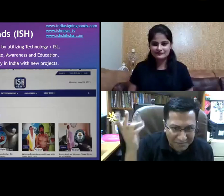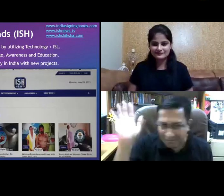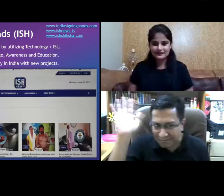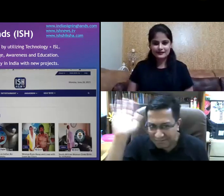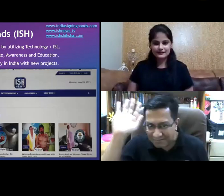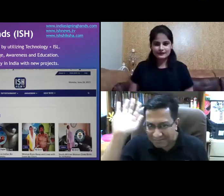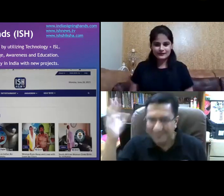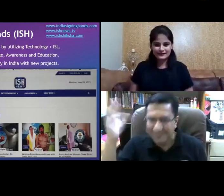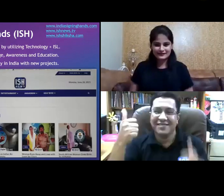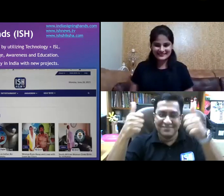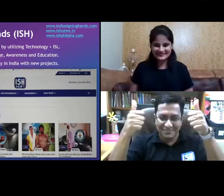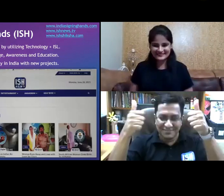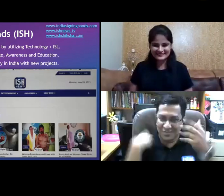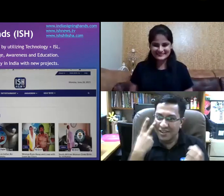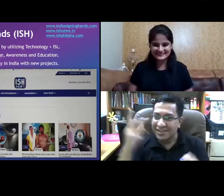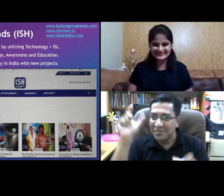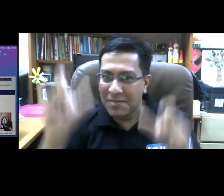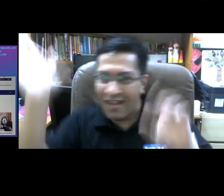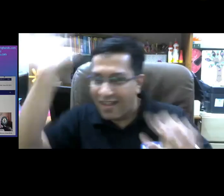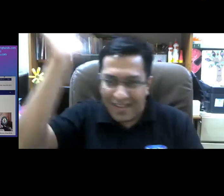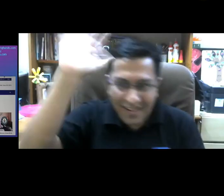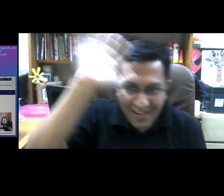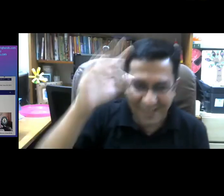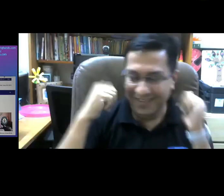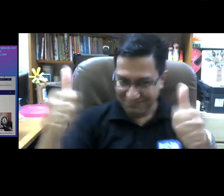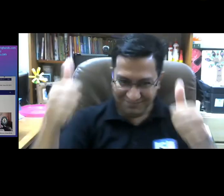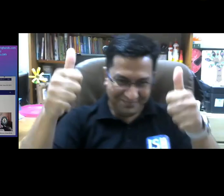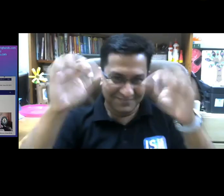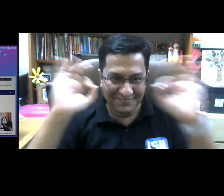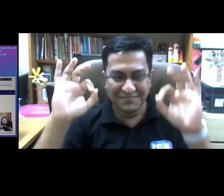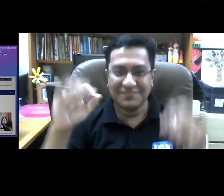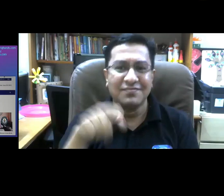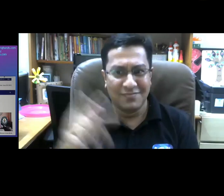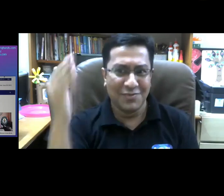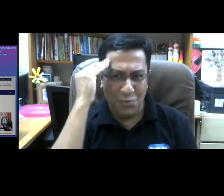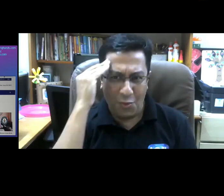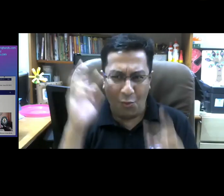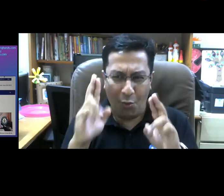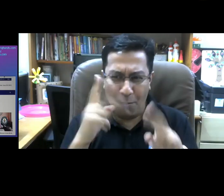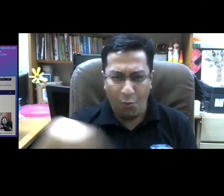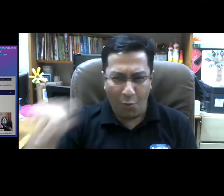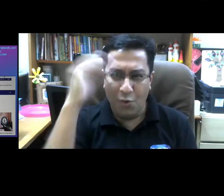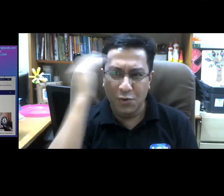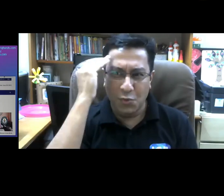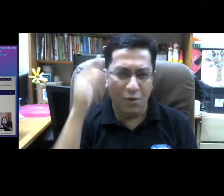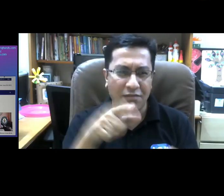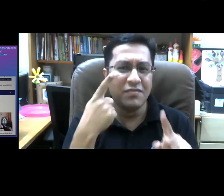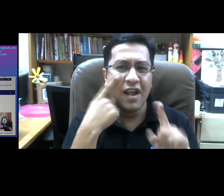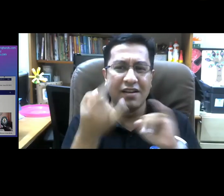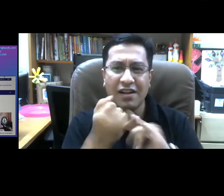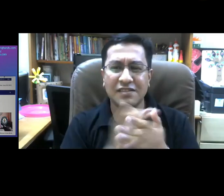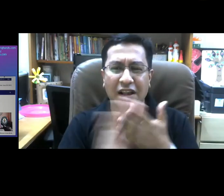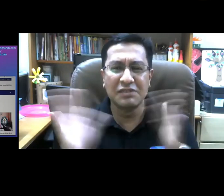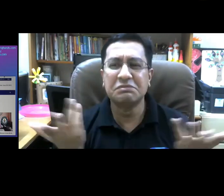Hi everyone. Hi. Why is everyone so dull? Hi. I just want to see people waving hands. Great. Thank you. So you all, I'm sure